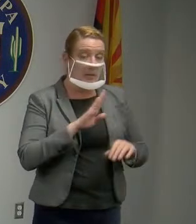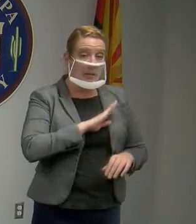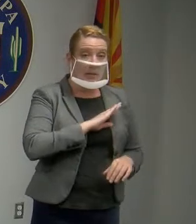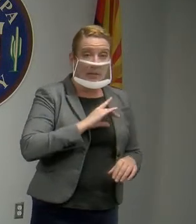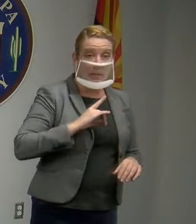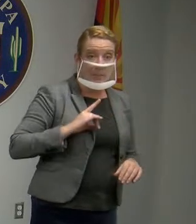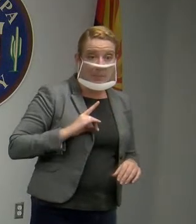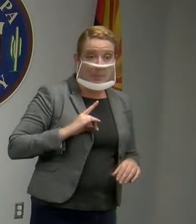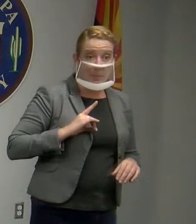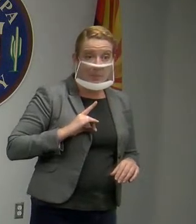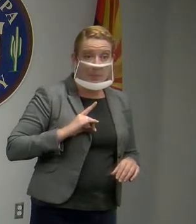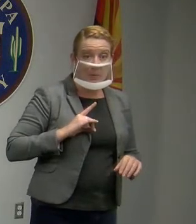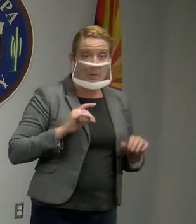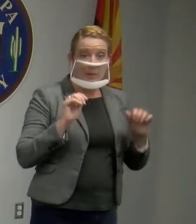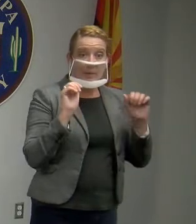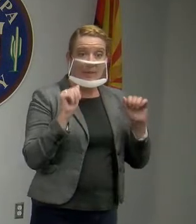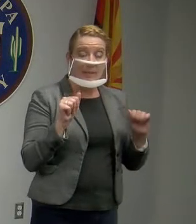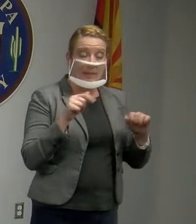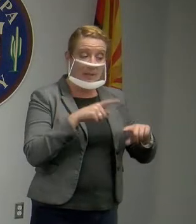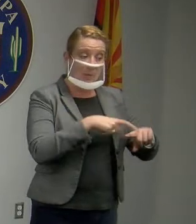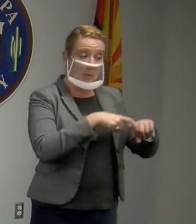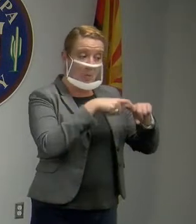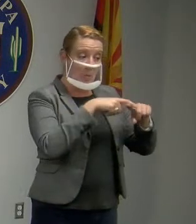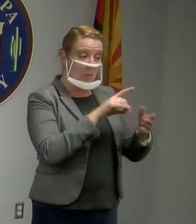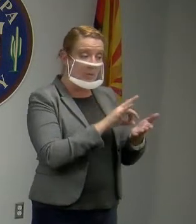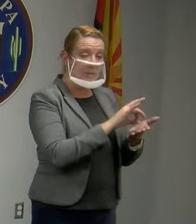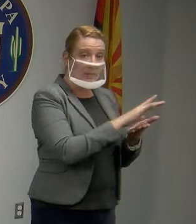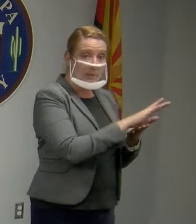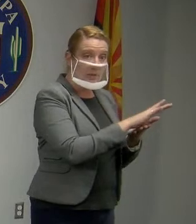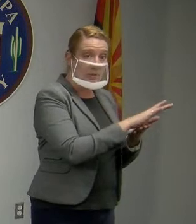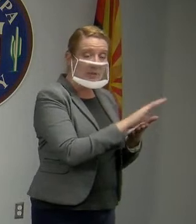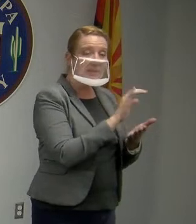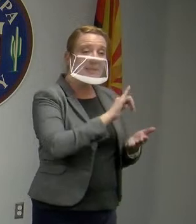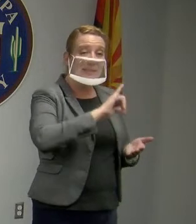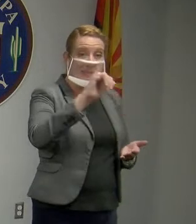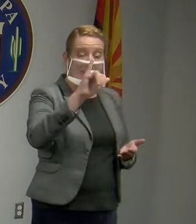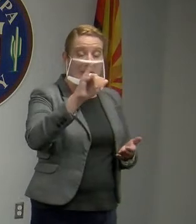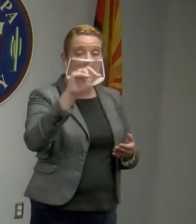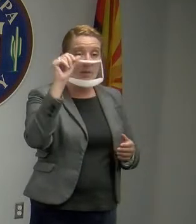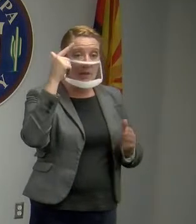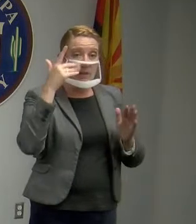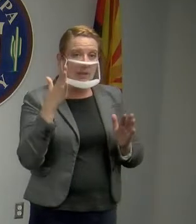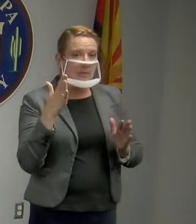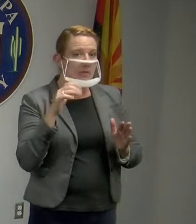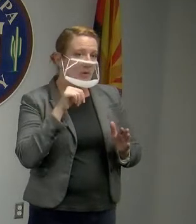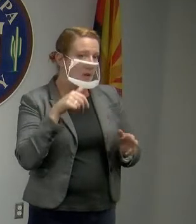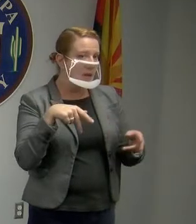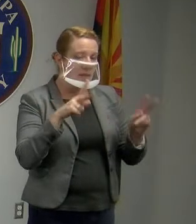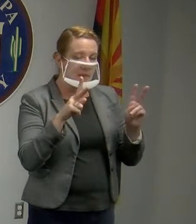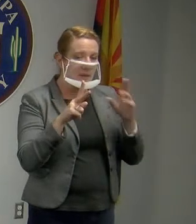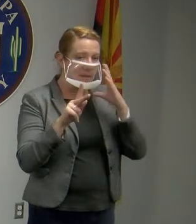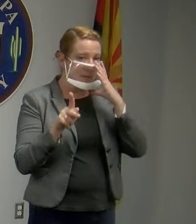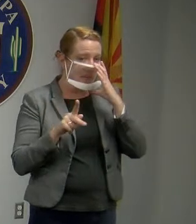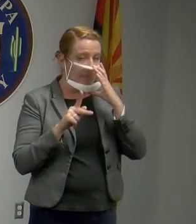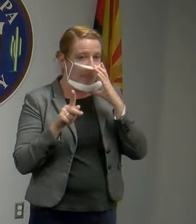to do an eviction moratorium similar to what the governor has done by executive order? Exactly.